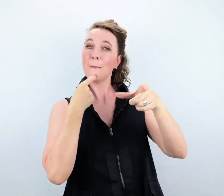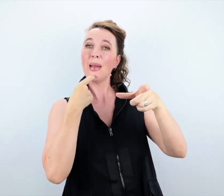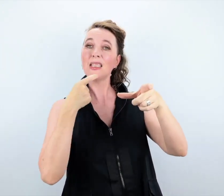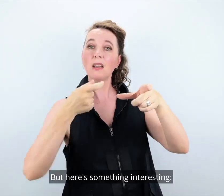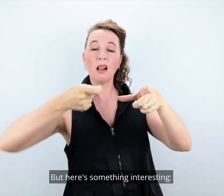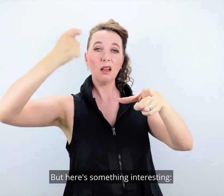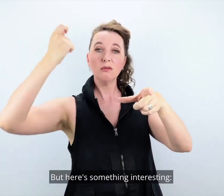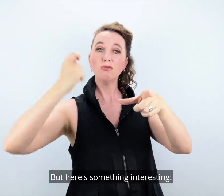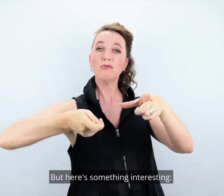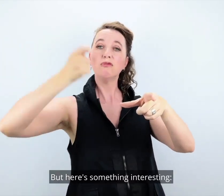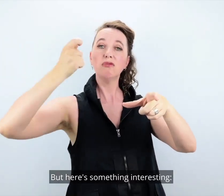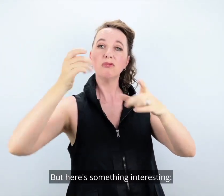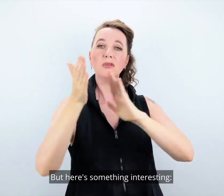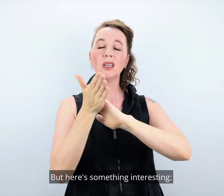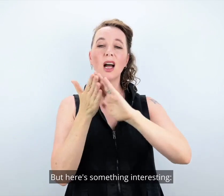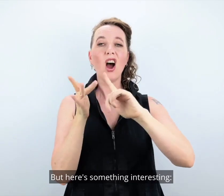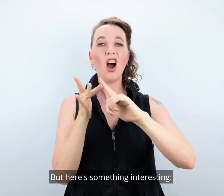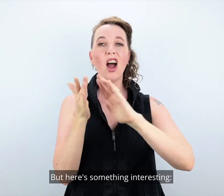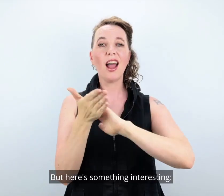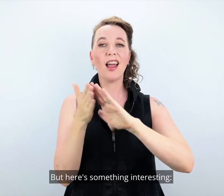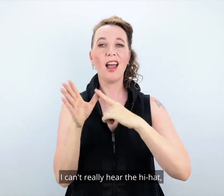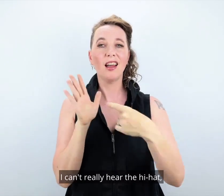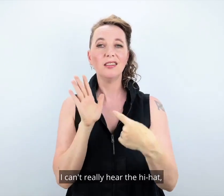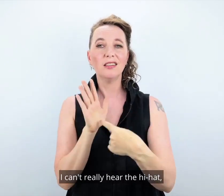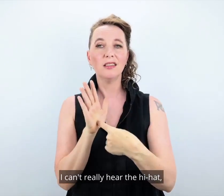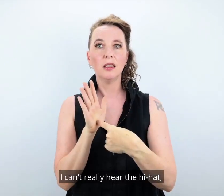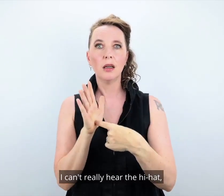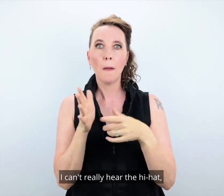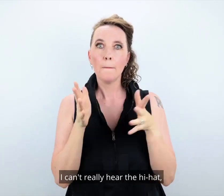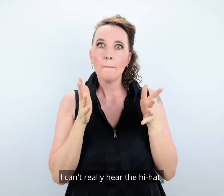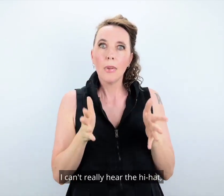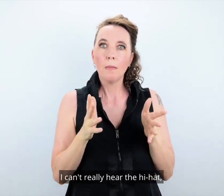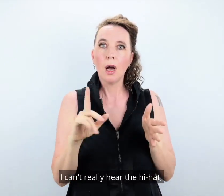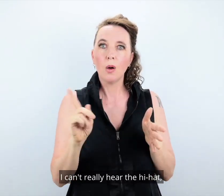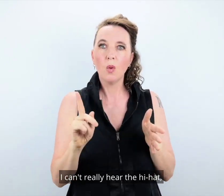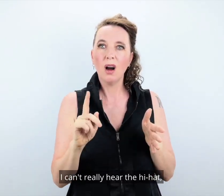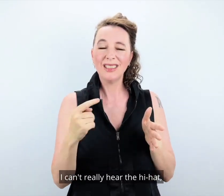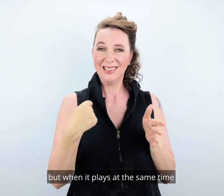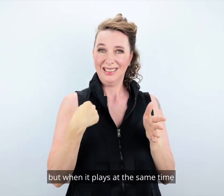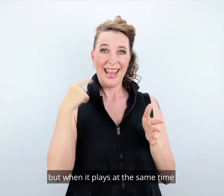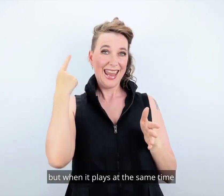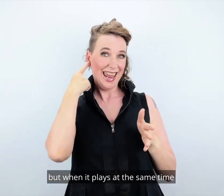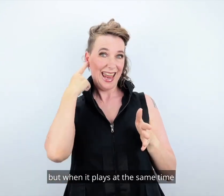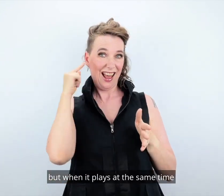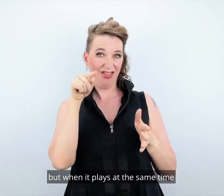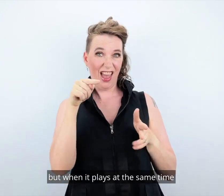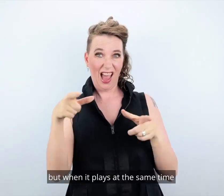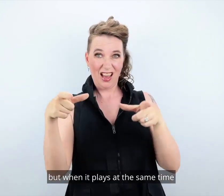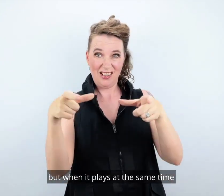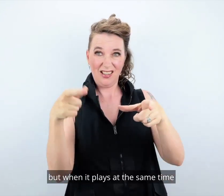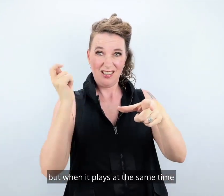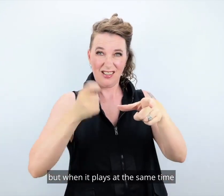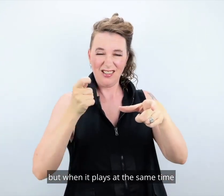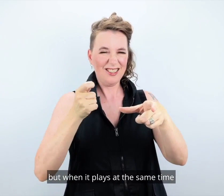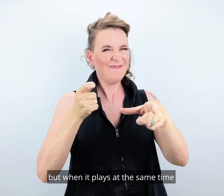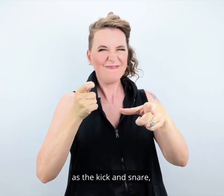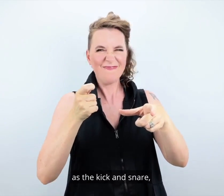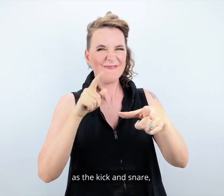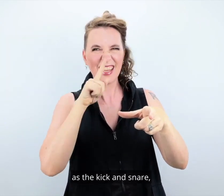But here's something interesting. I can't really hear the hi-hat, but when it plays at the same time as the kick and